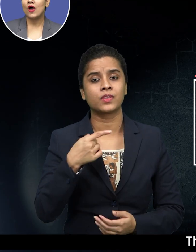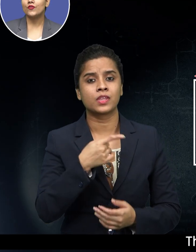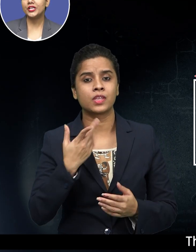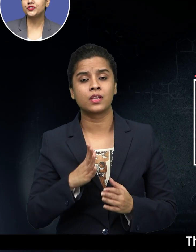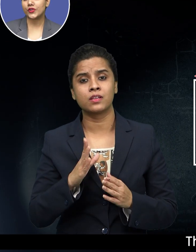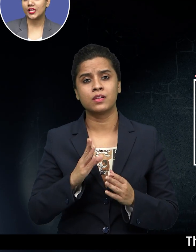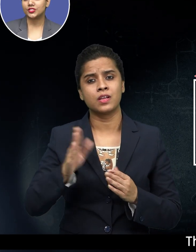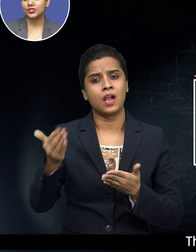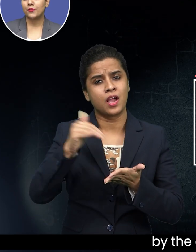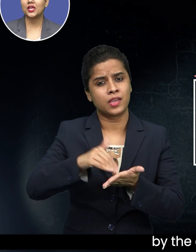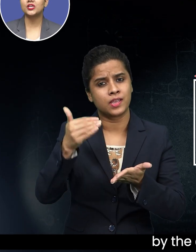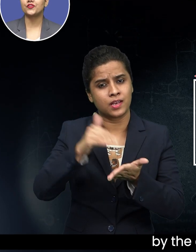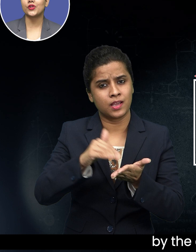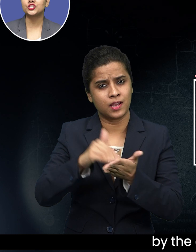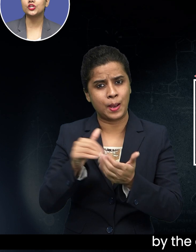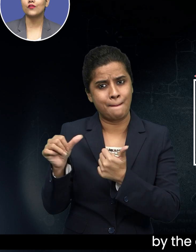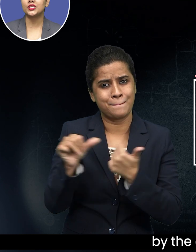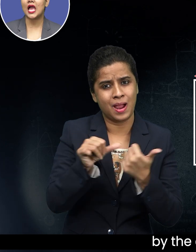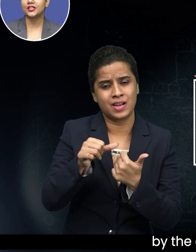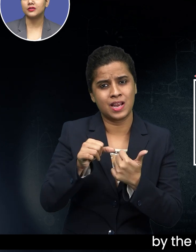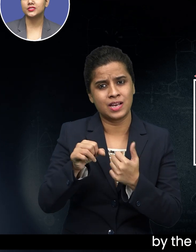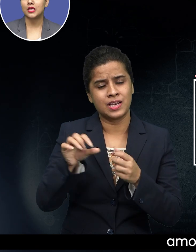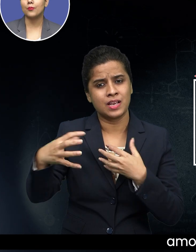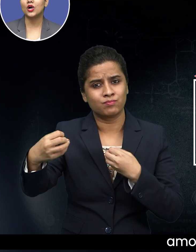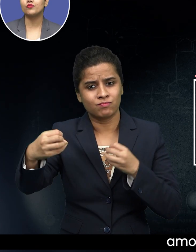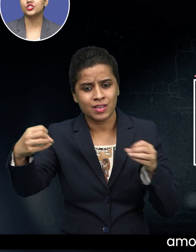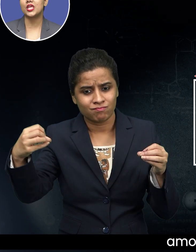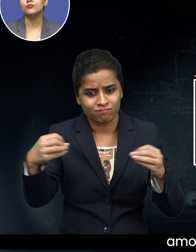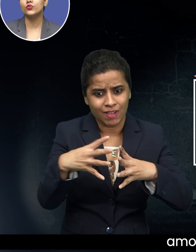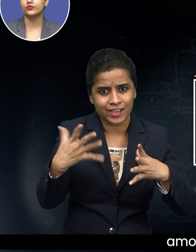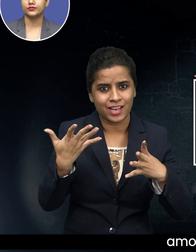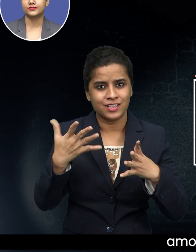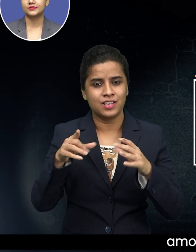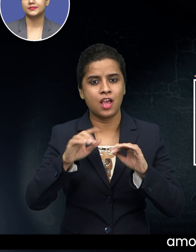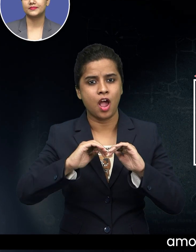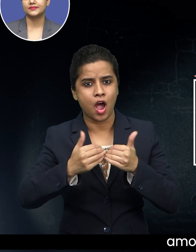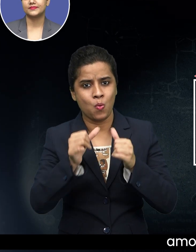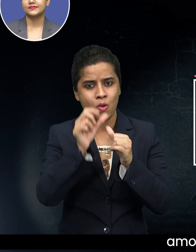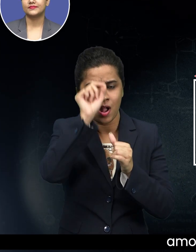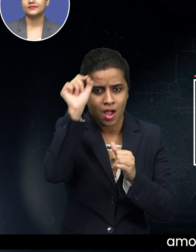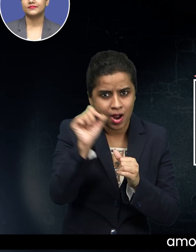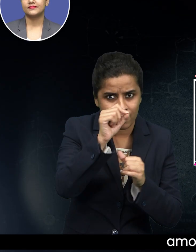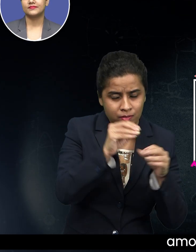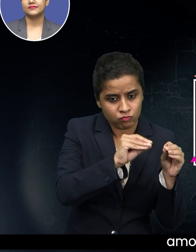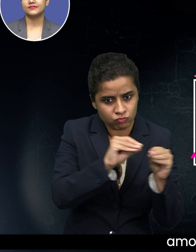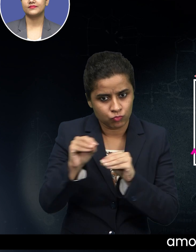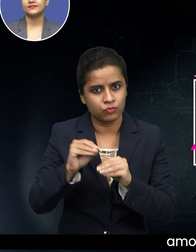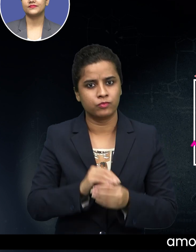They are restrained by the attraction of the atoms among which they move.